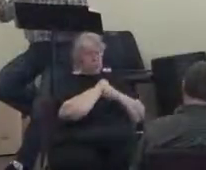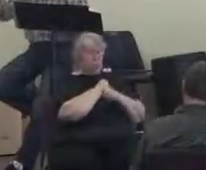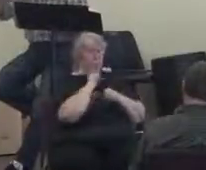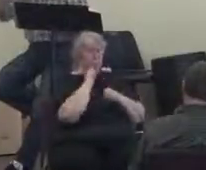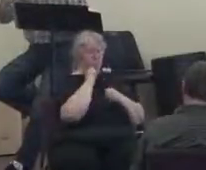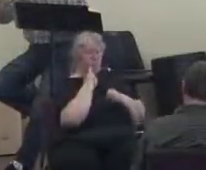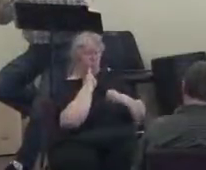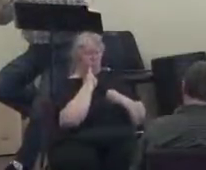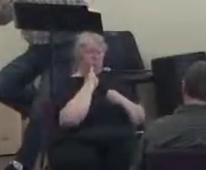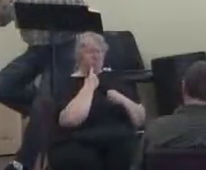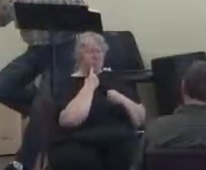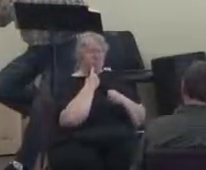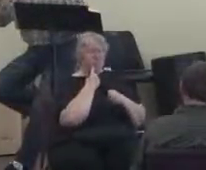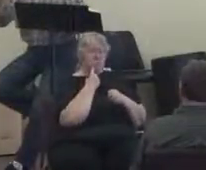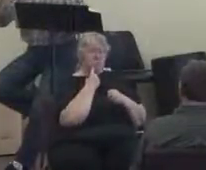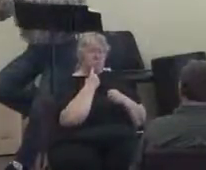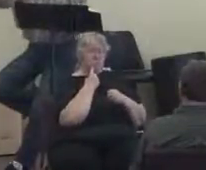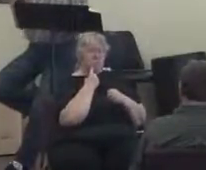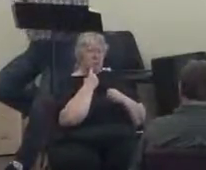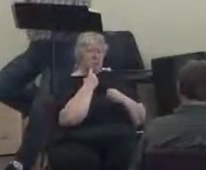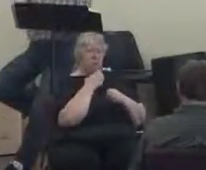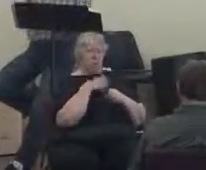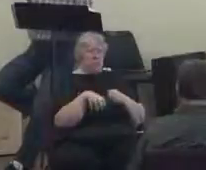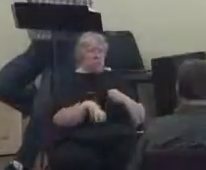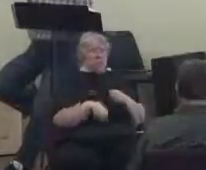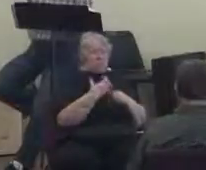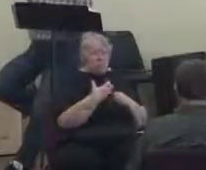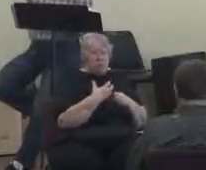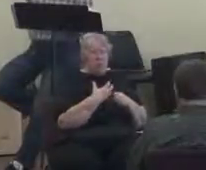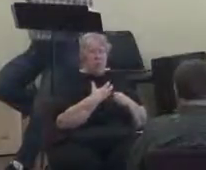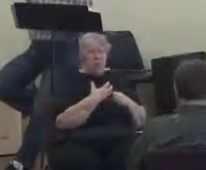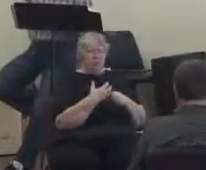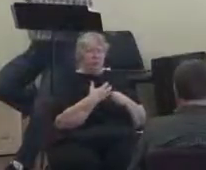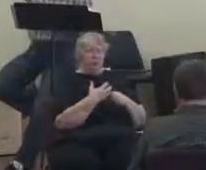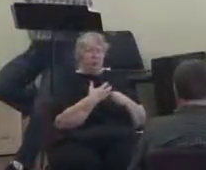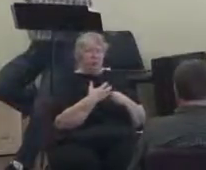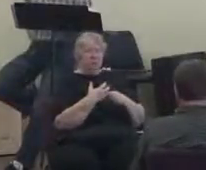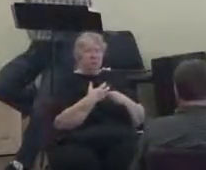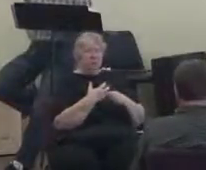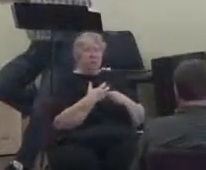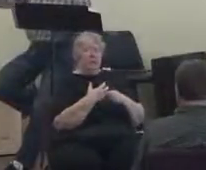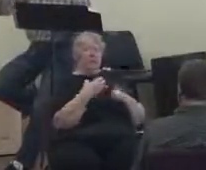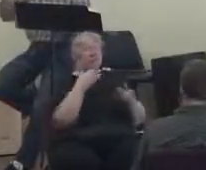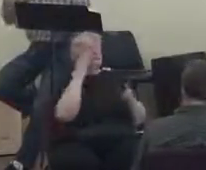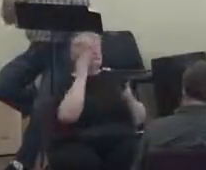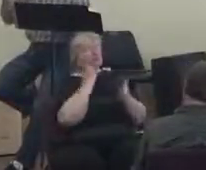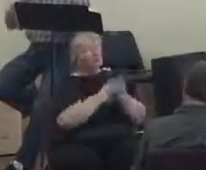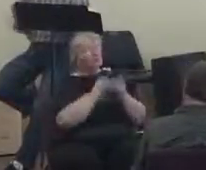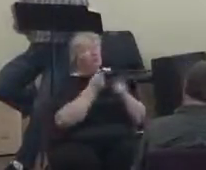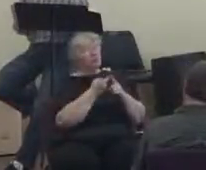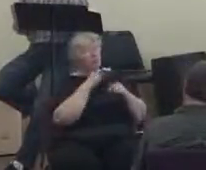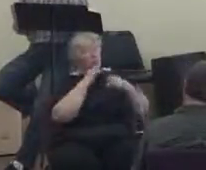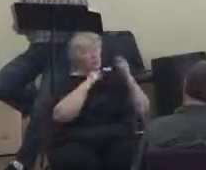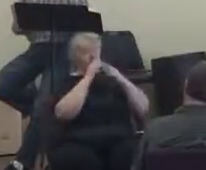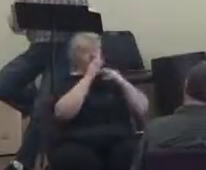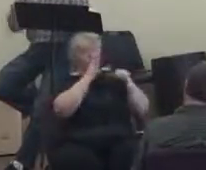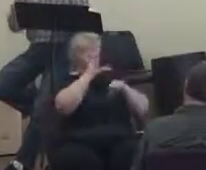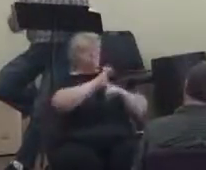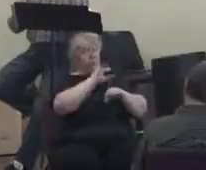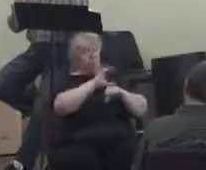heart, and it's hindering you from building up the church, the body of Christ. And you've got to lay it at his